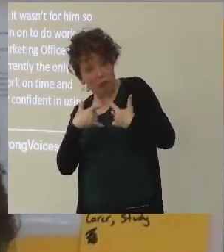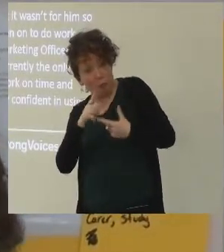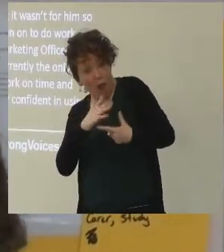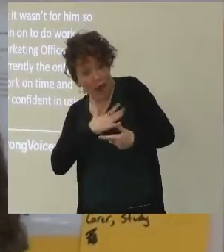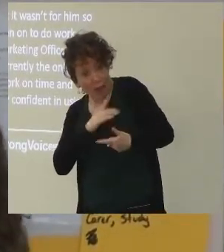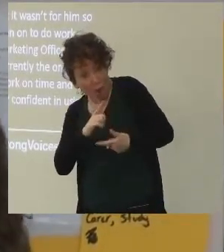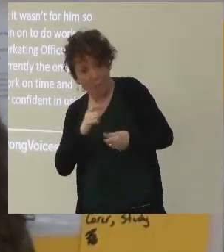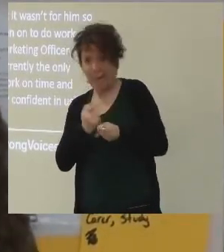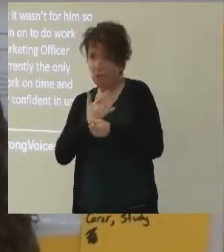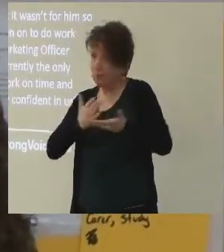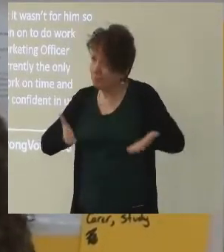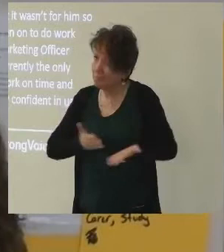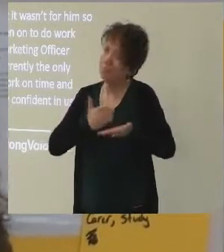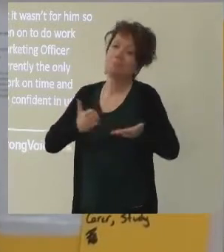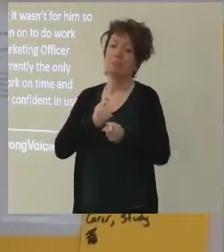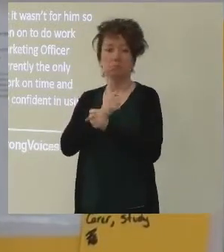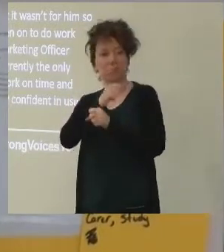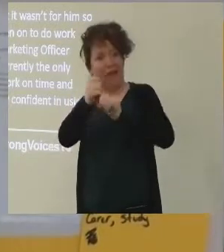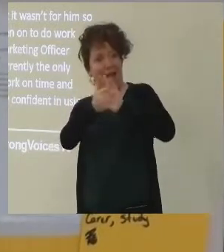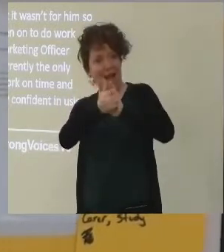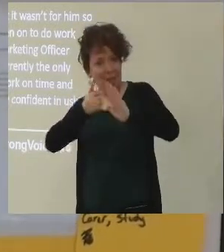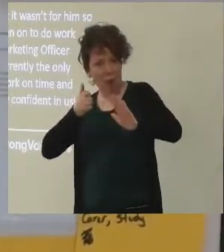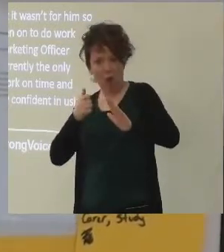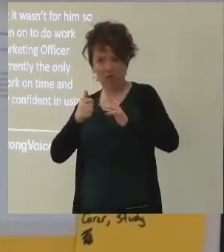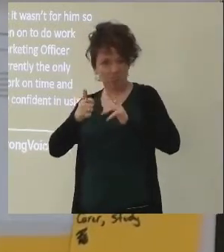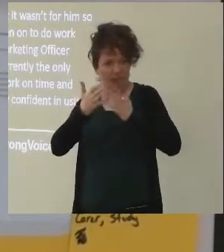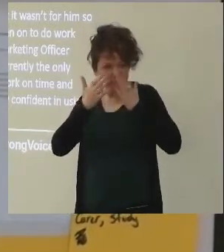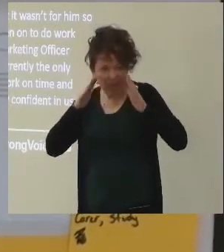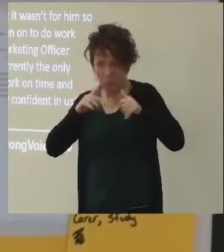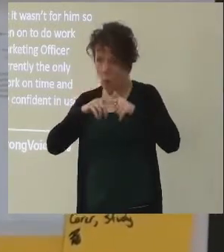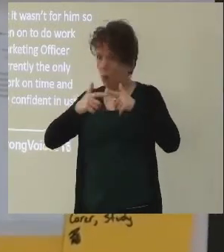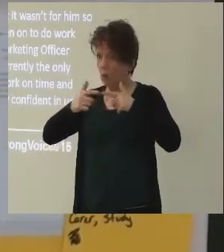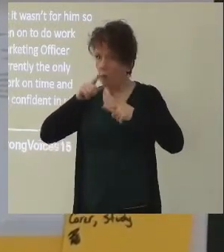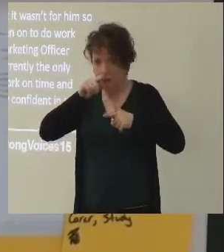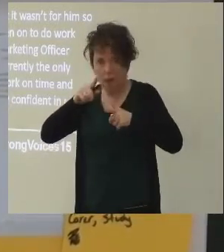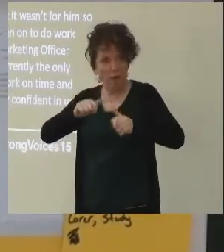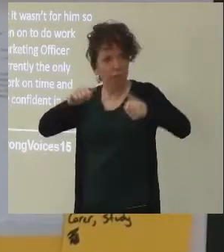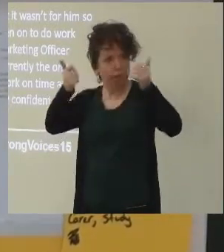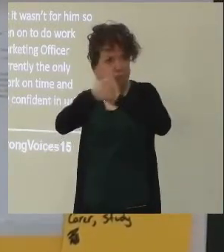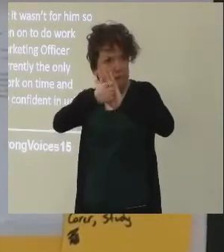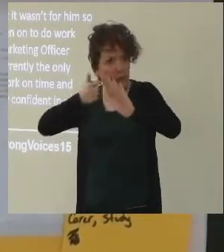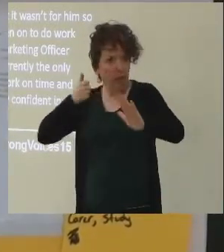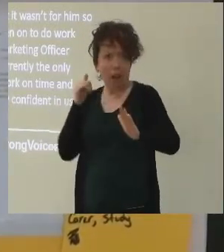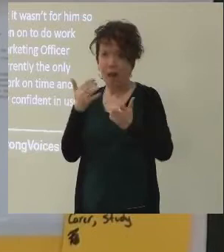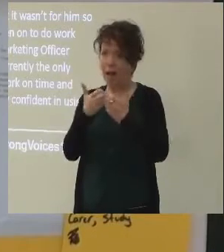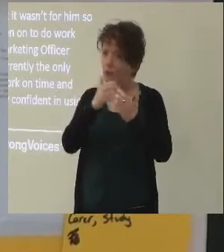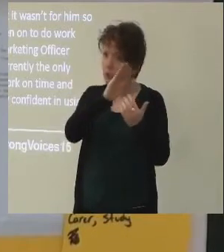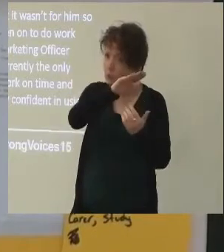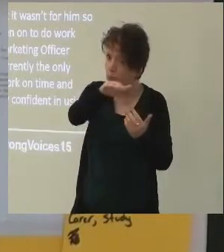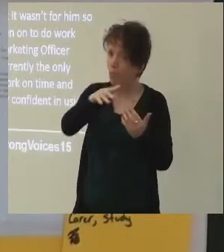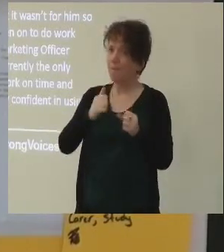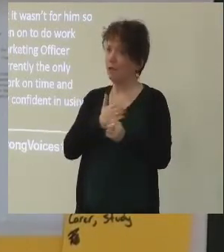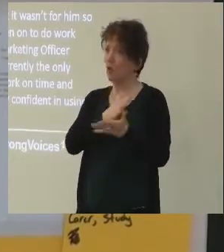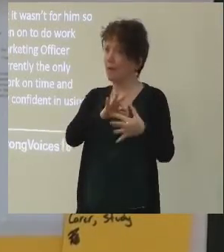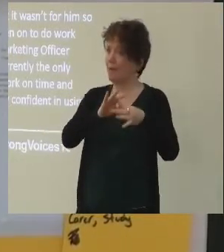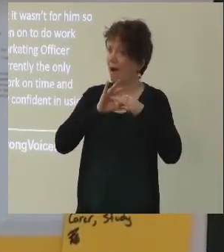sure it's productive. He is the expert in social media and engaging with his peers. So making sure that it's engaging.